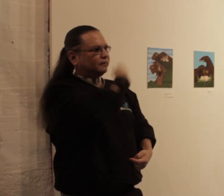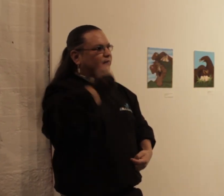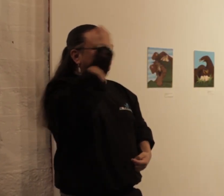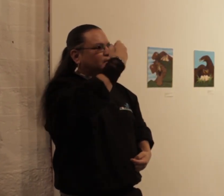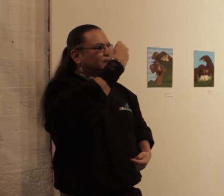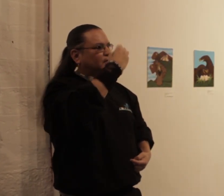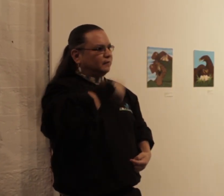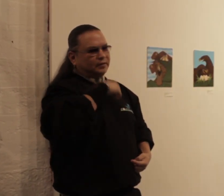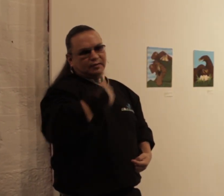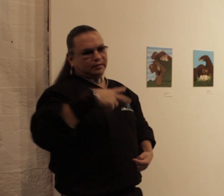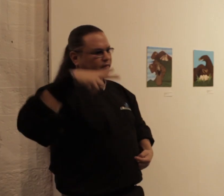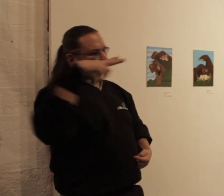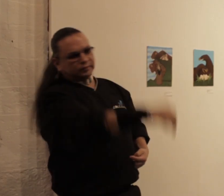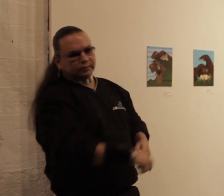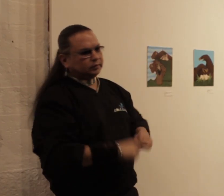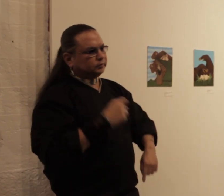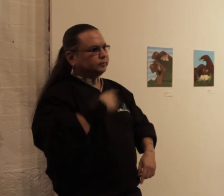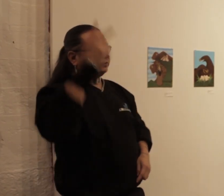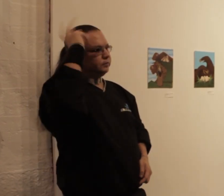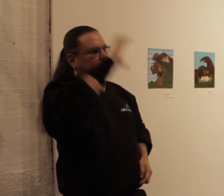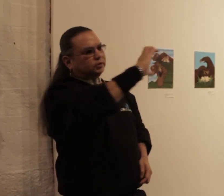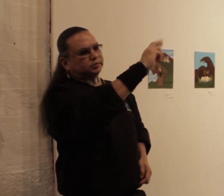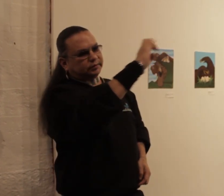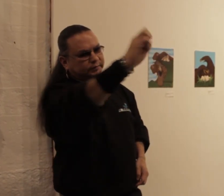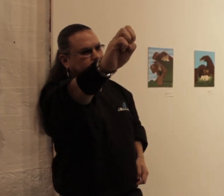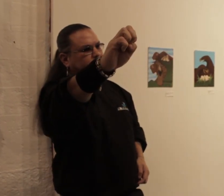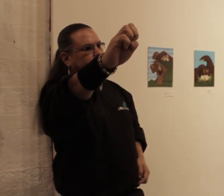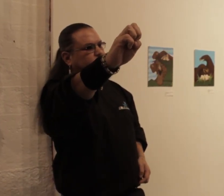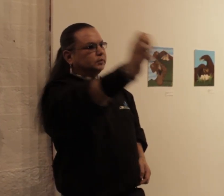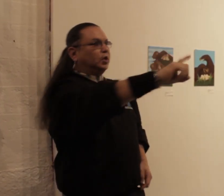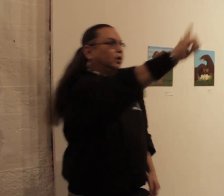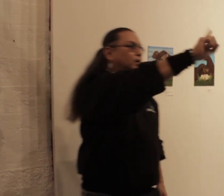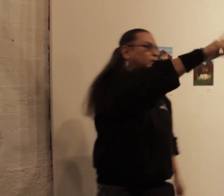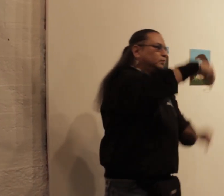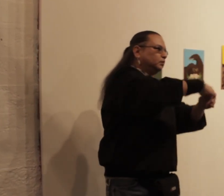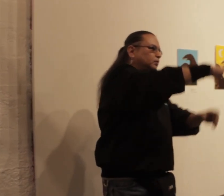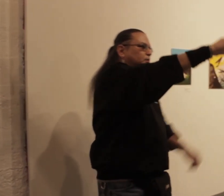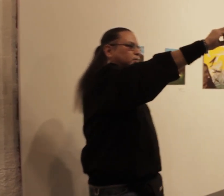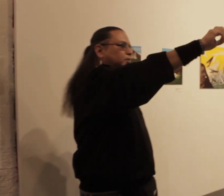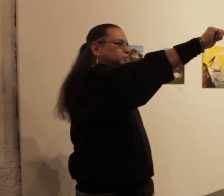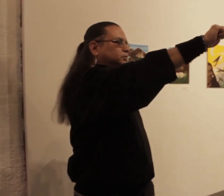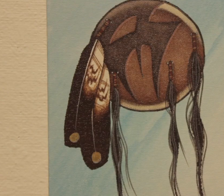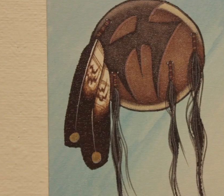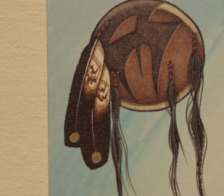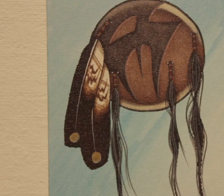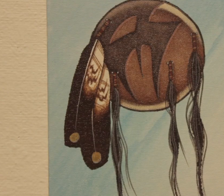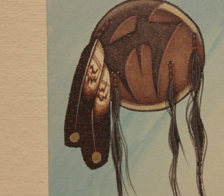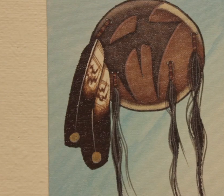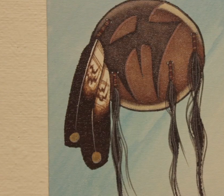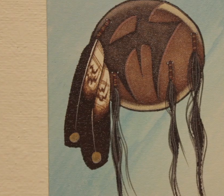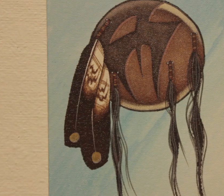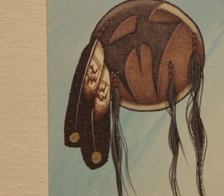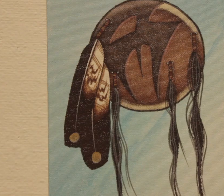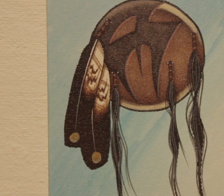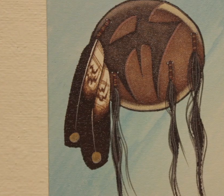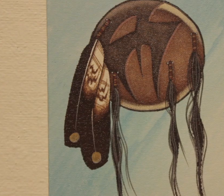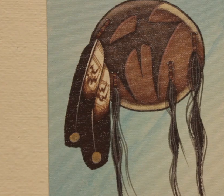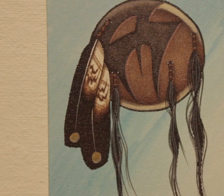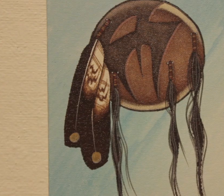artwork. You know, I don't care if, you know, somebody's Innu or Asian or whatever. Right? I know I was out